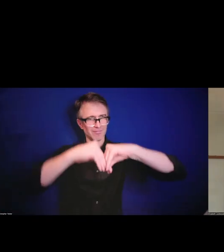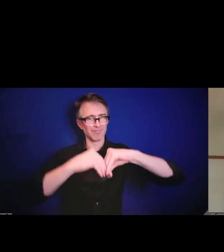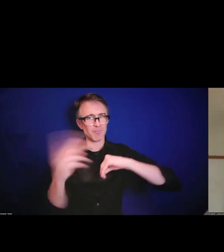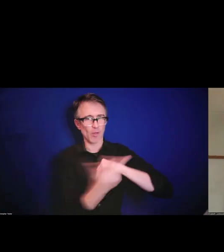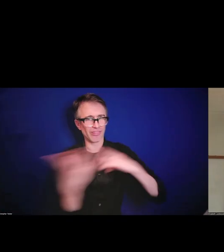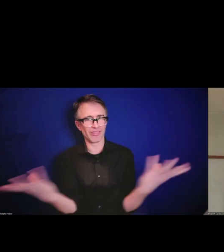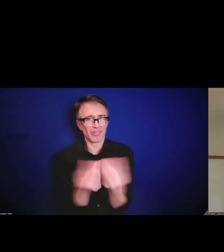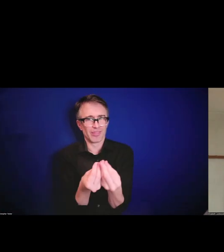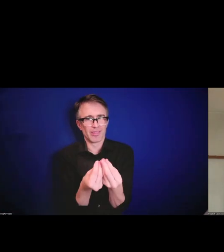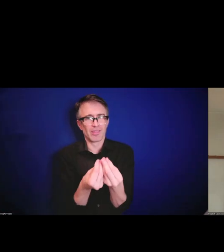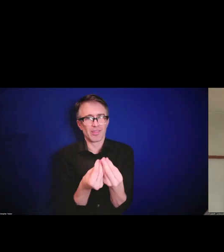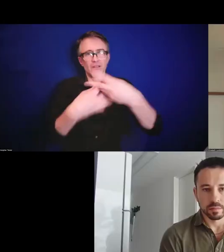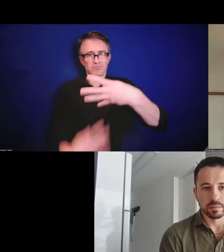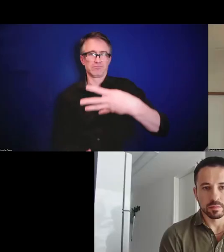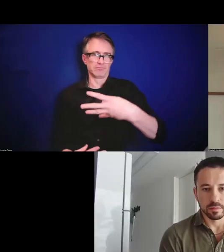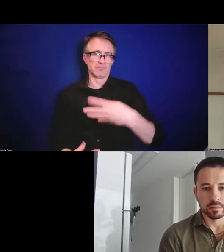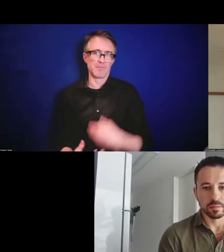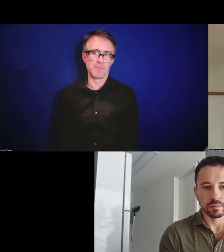Lauren?